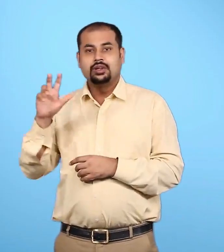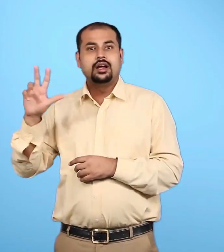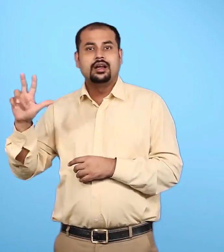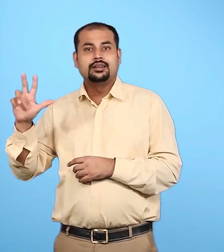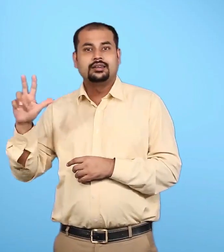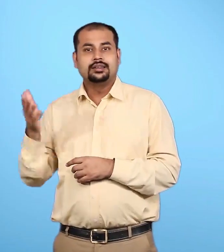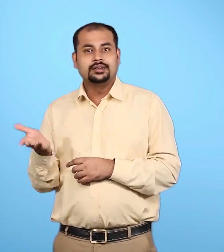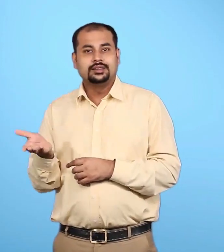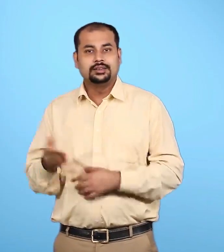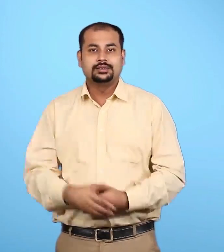108,